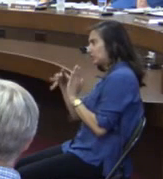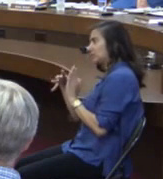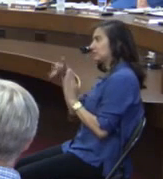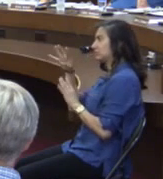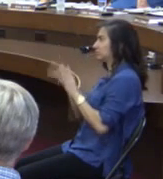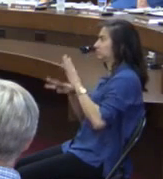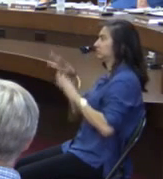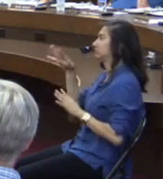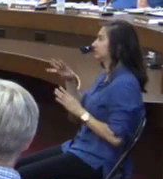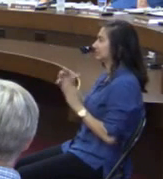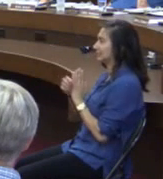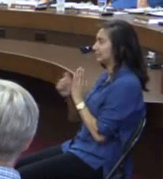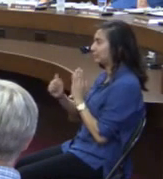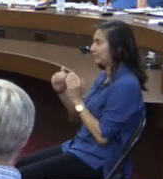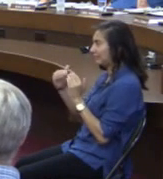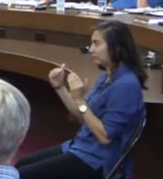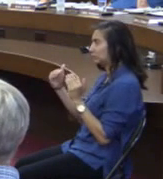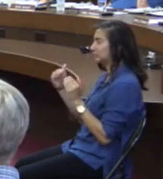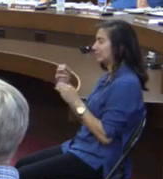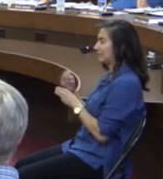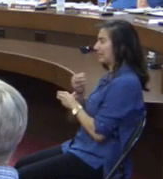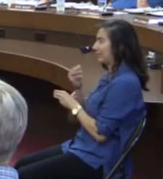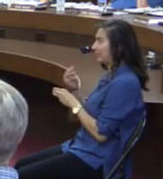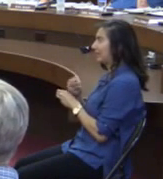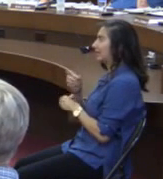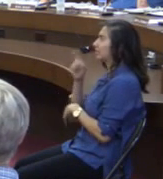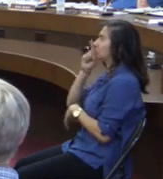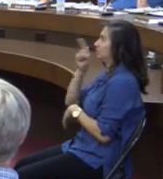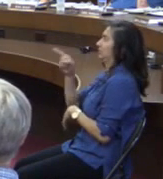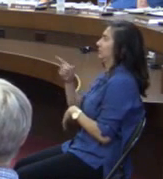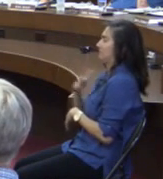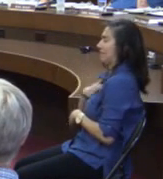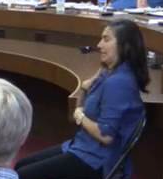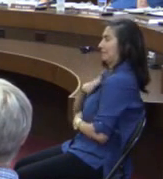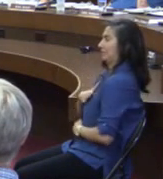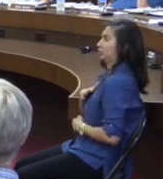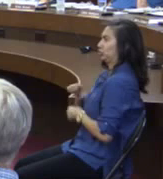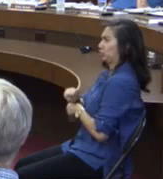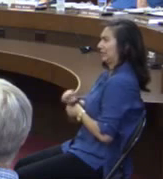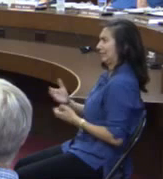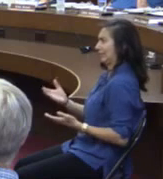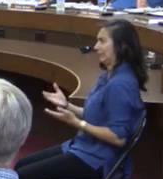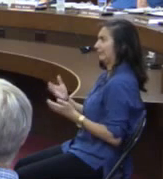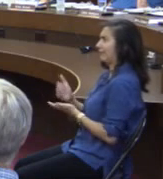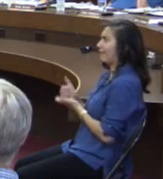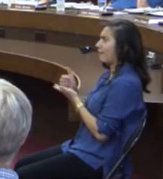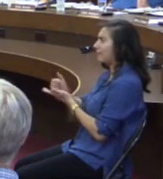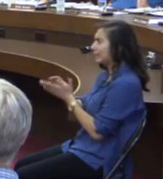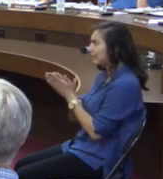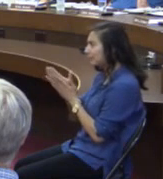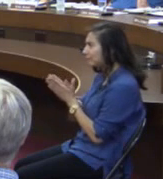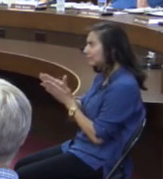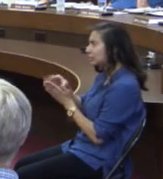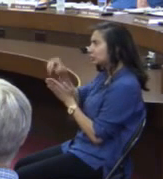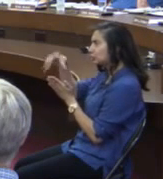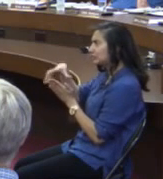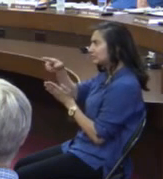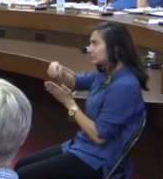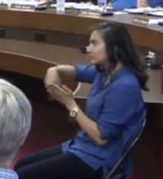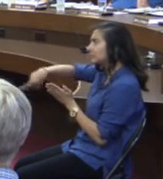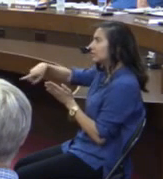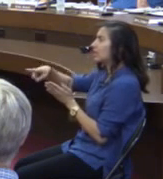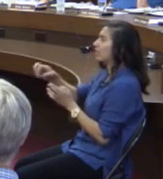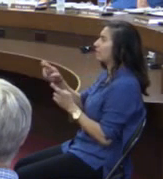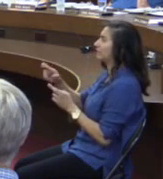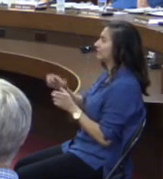different skill levels in math. And it's really been a pleasure working here, motivating and mentoring students. I hope to